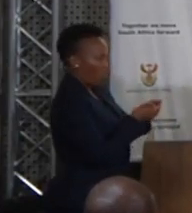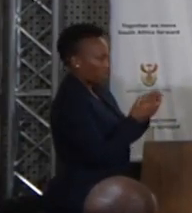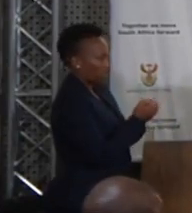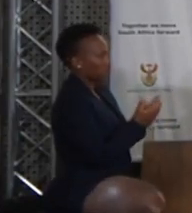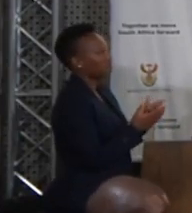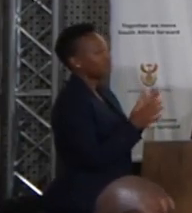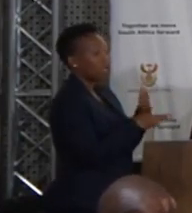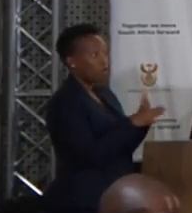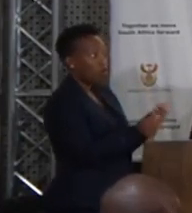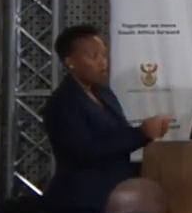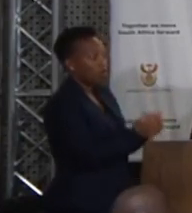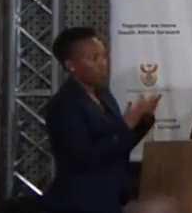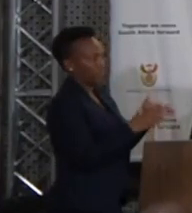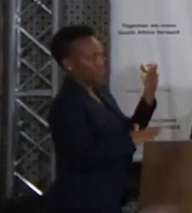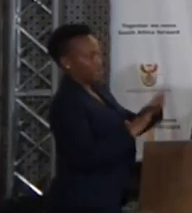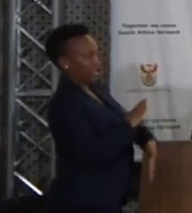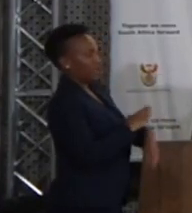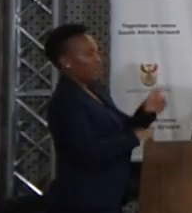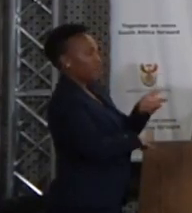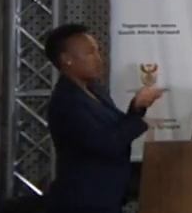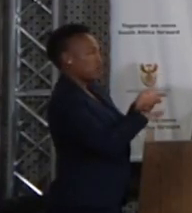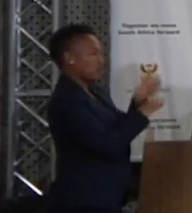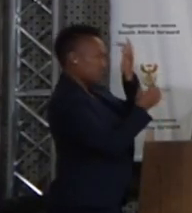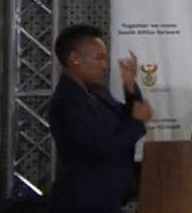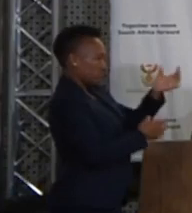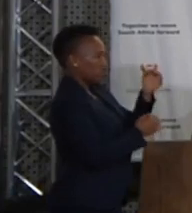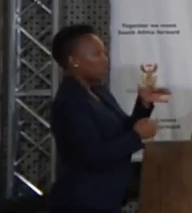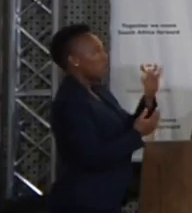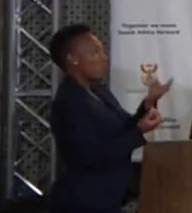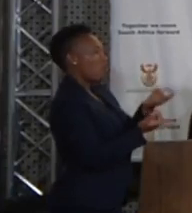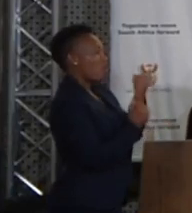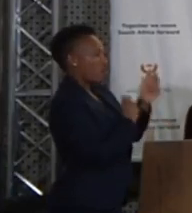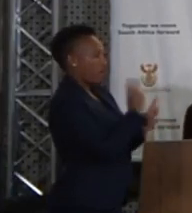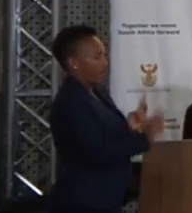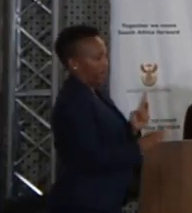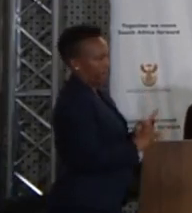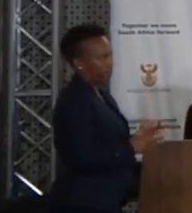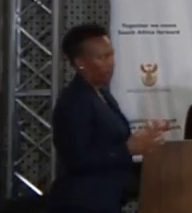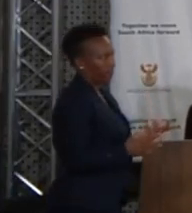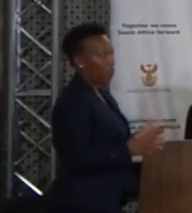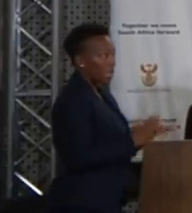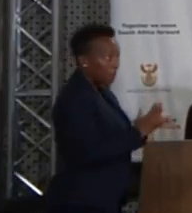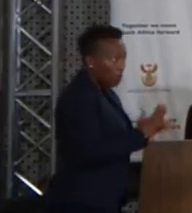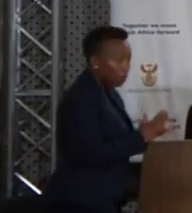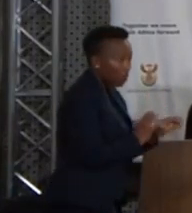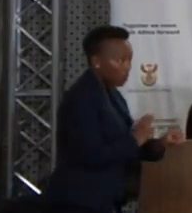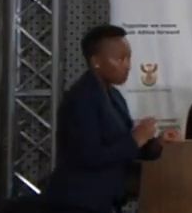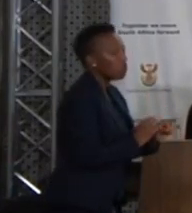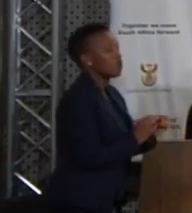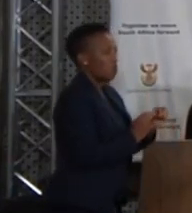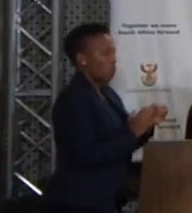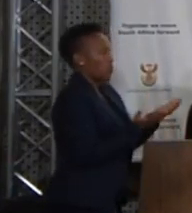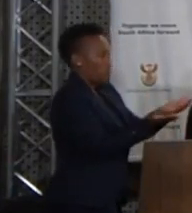reached the end of our press briefing. We will call you again when it is necessary to speak to